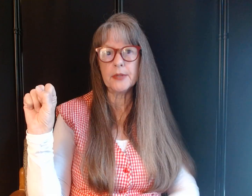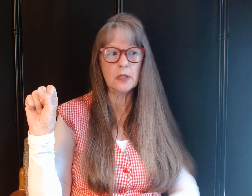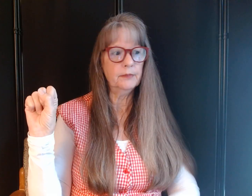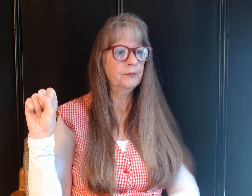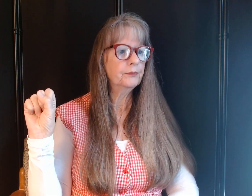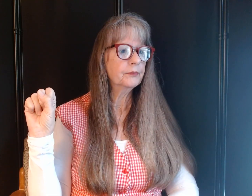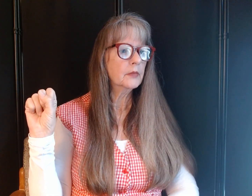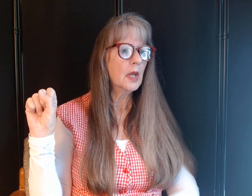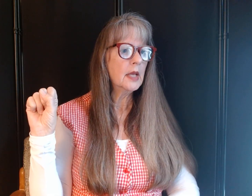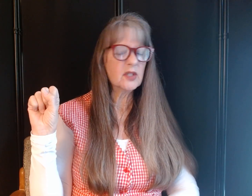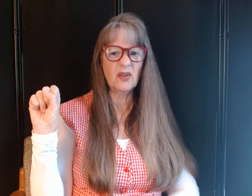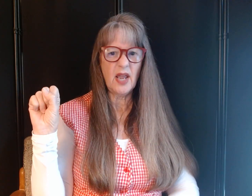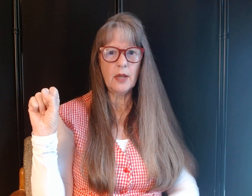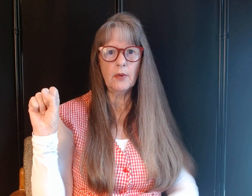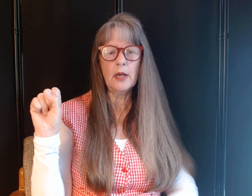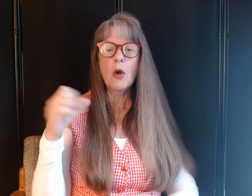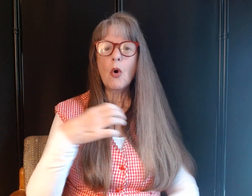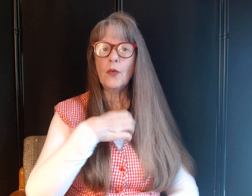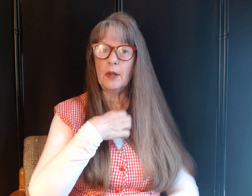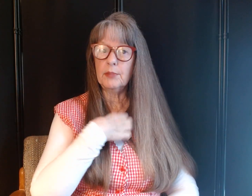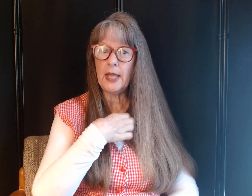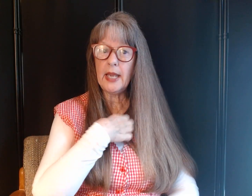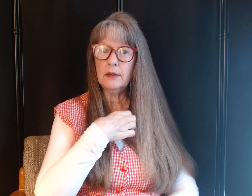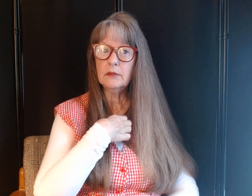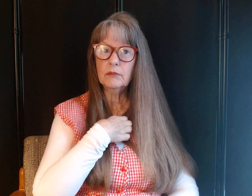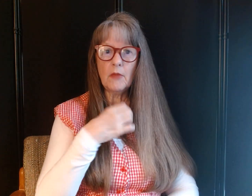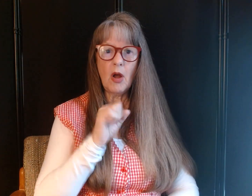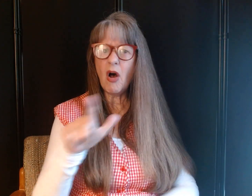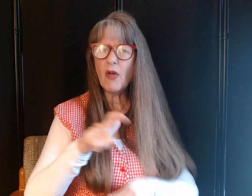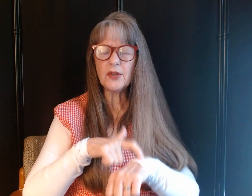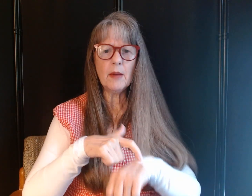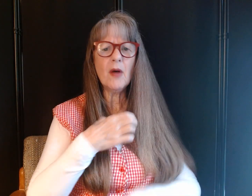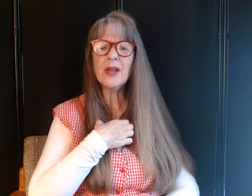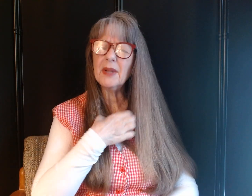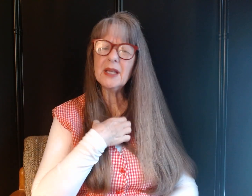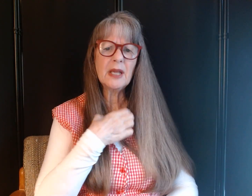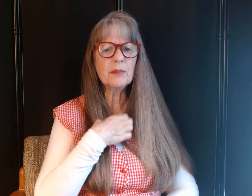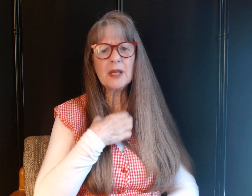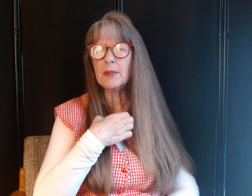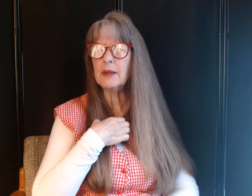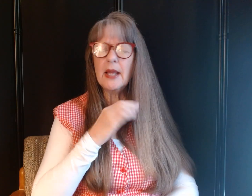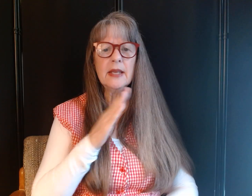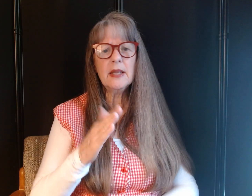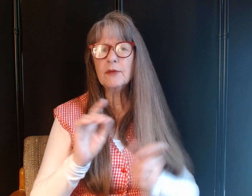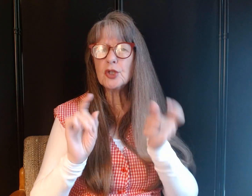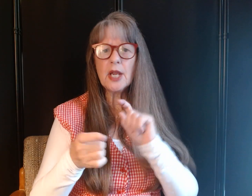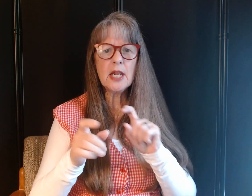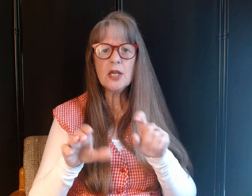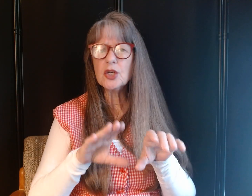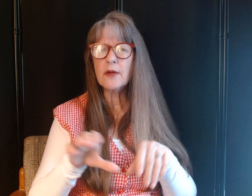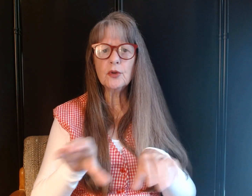opposite. It's their head, right? Or they complain all the time. Oh, they complain, complain, complain, complain. Never change, never